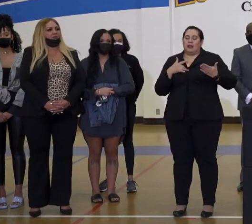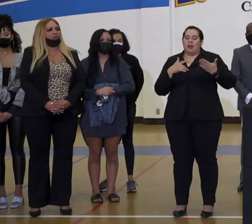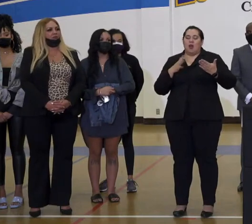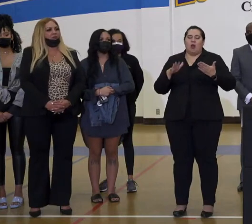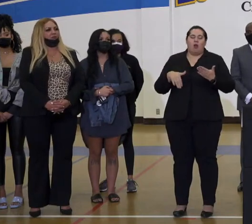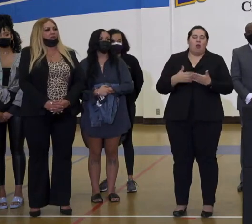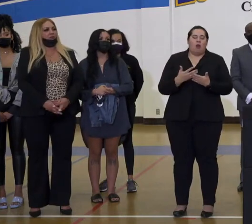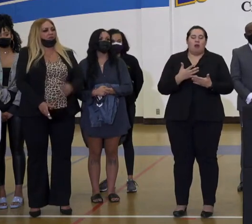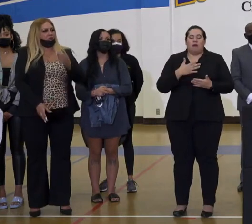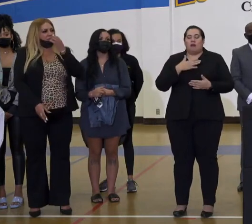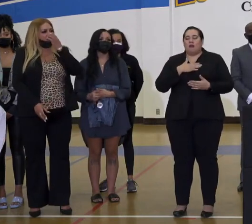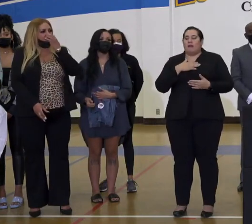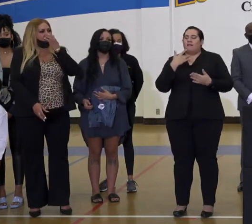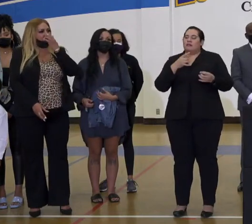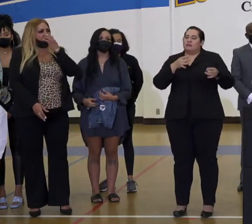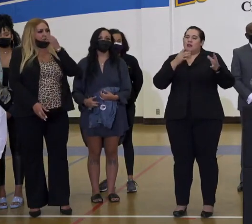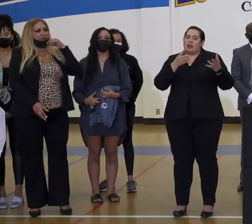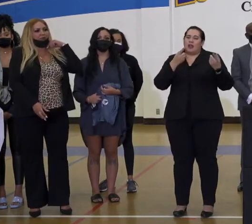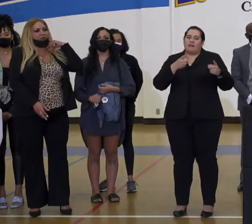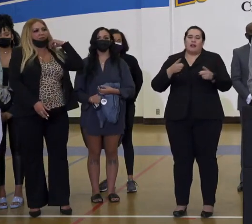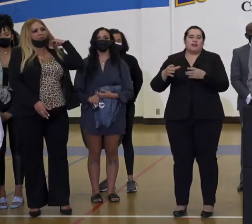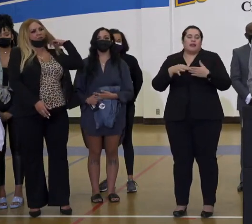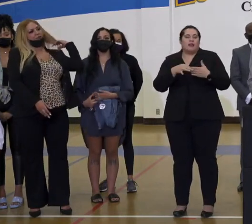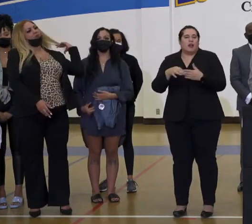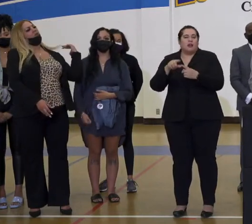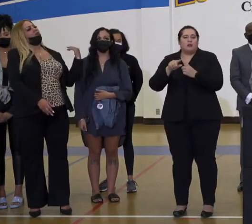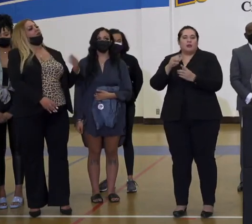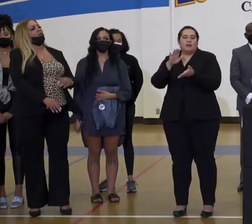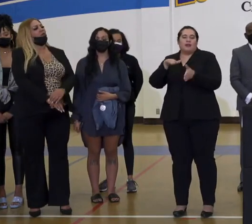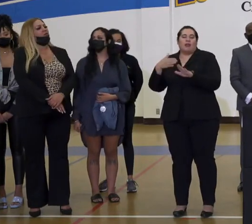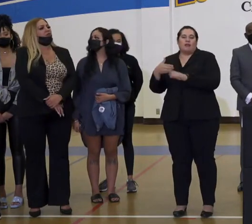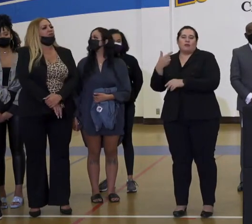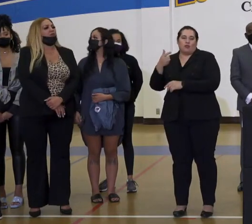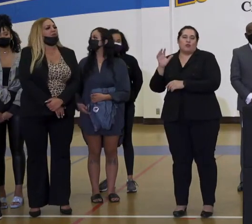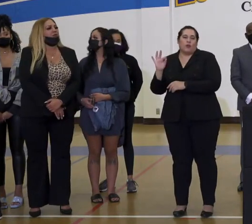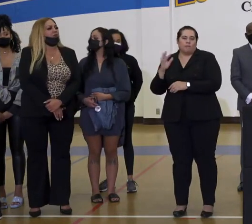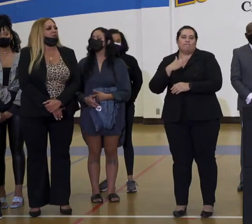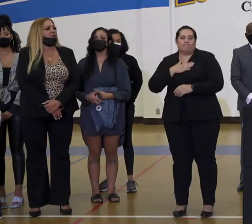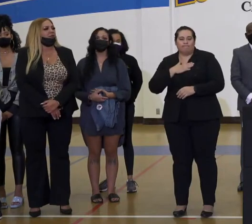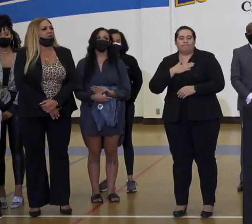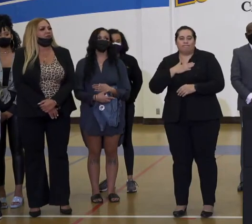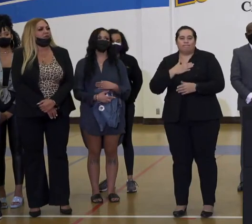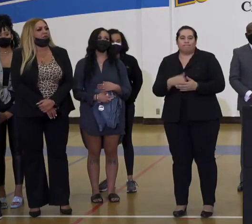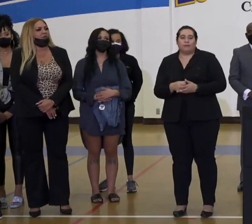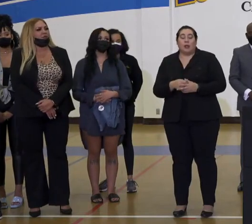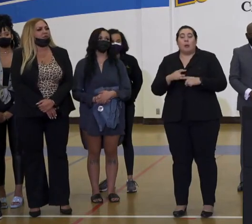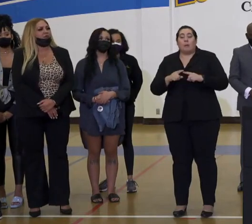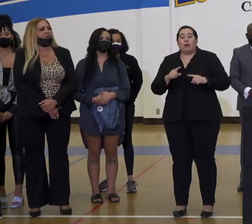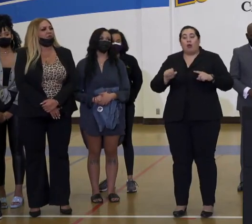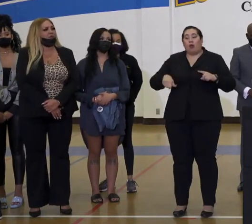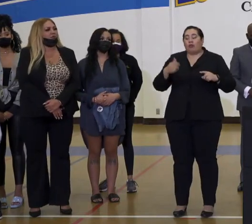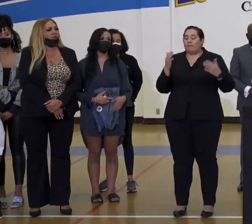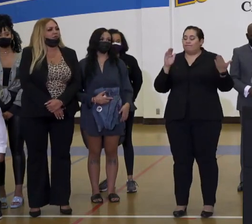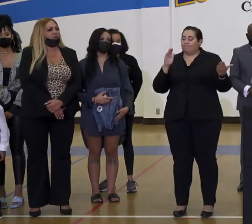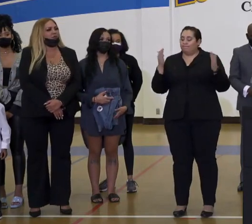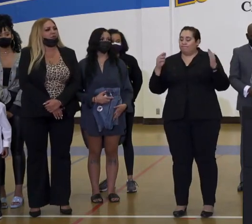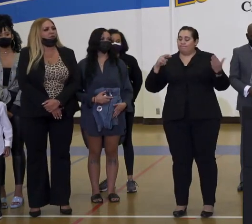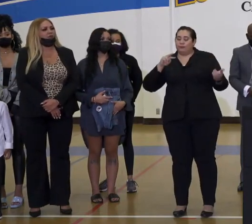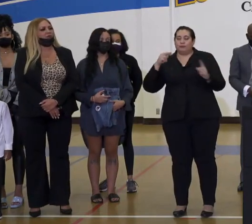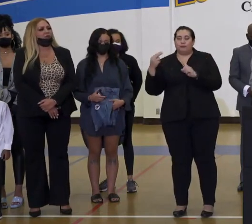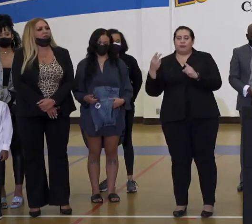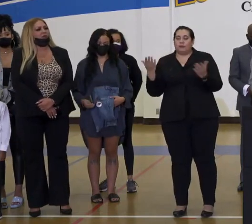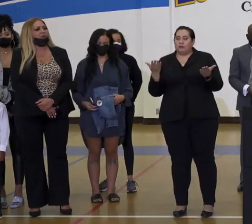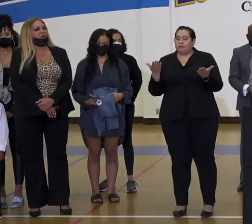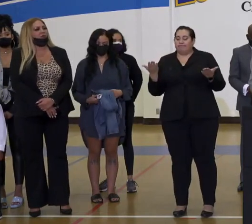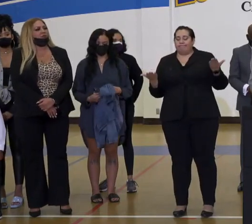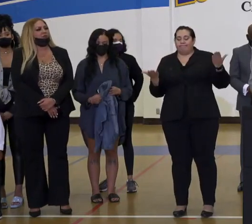all dismayed by the tragic events that led to the untimely death of George Floyd. On the other hand, we are standing